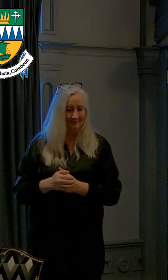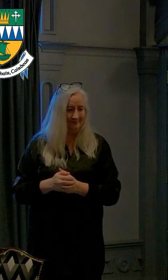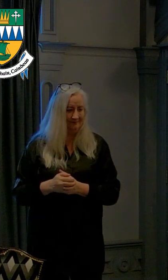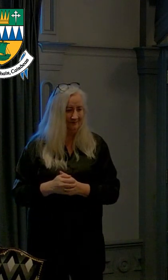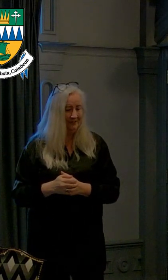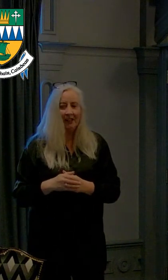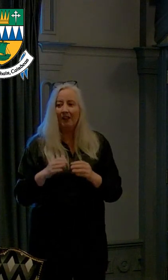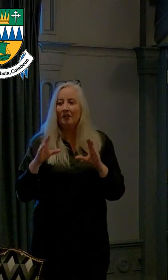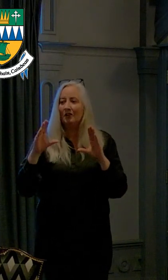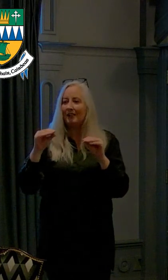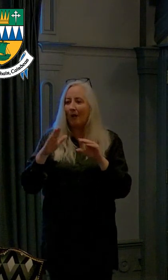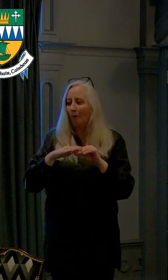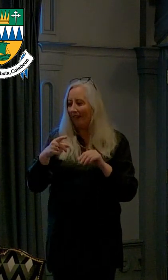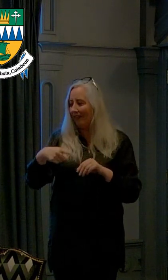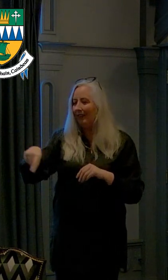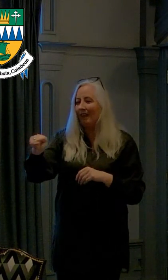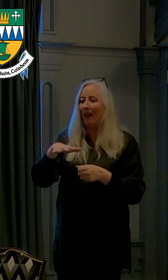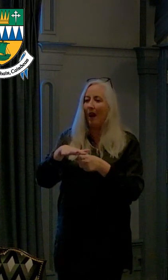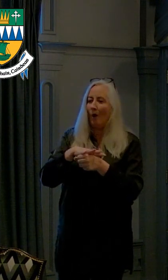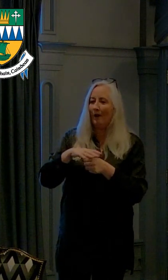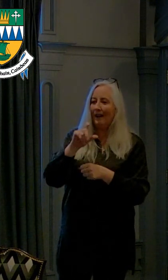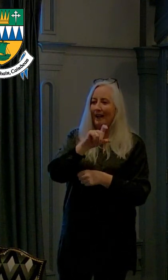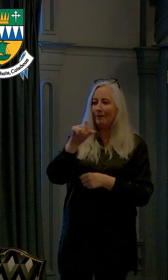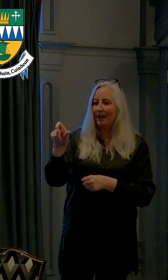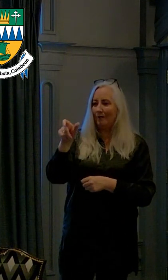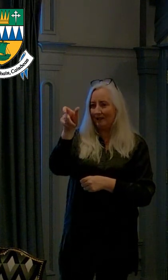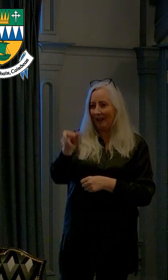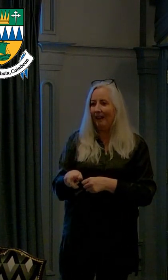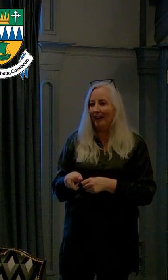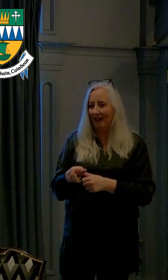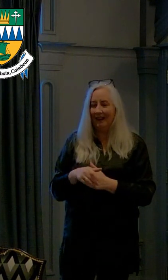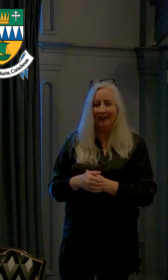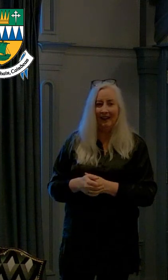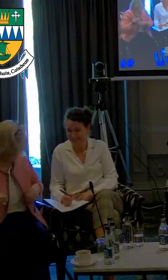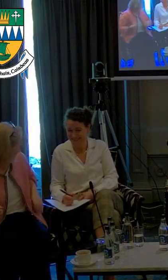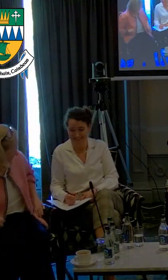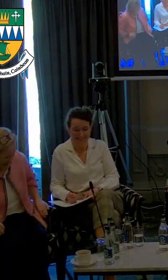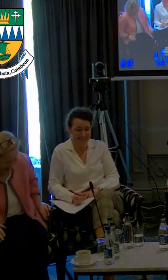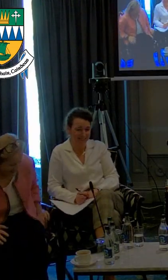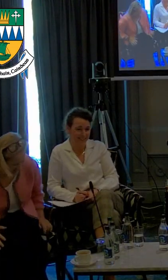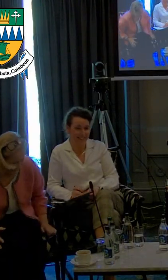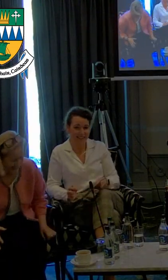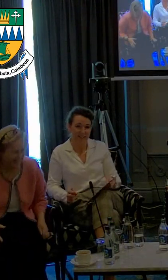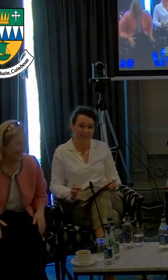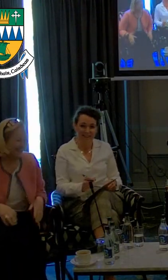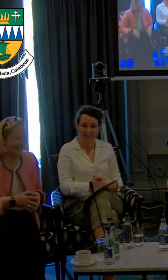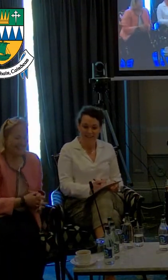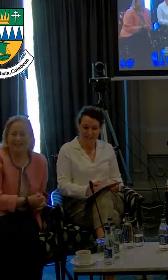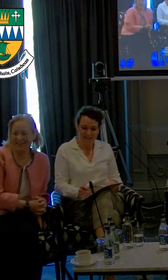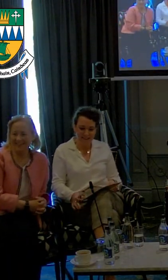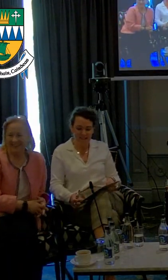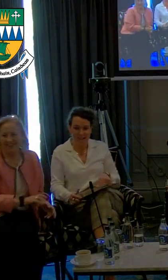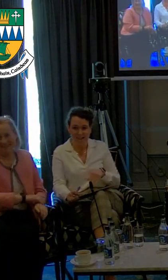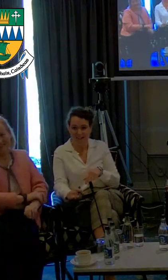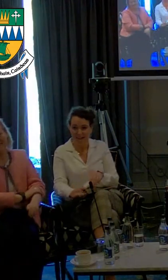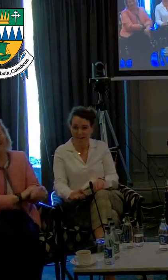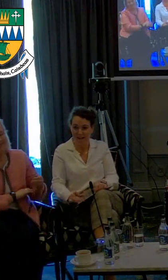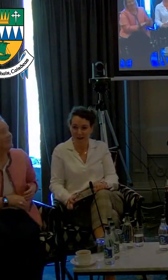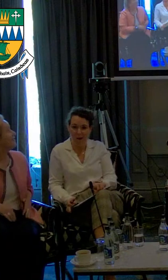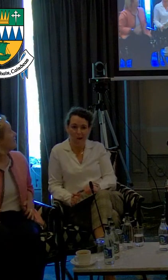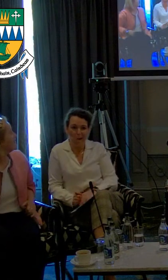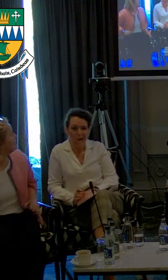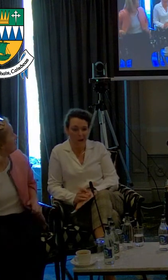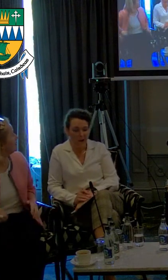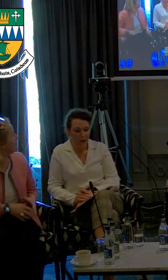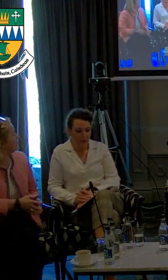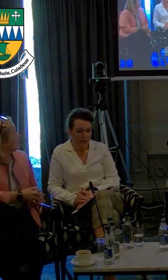chat with a number of the councillors that we have here present this afternoon. So if we can take a 5-minute break. Okay, we okay? Yeah,